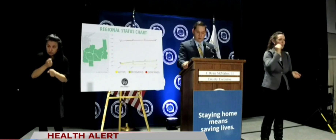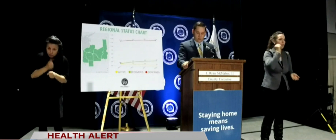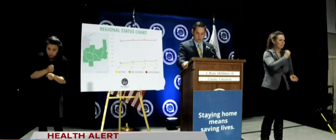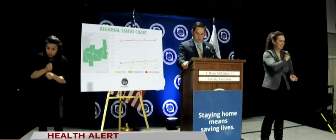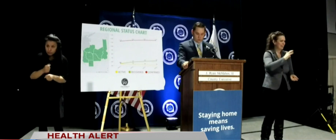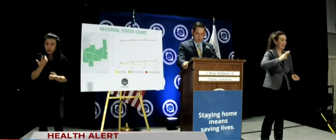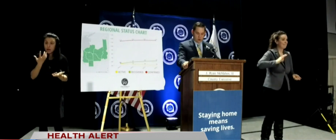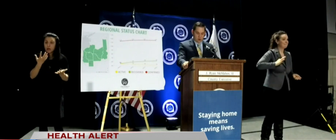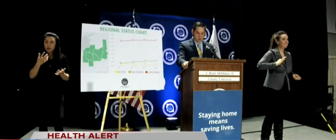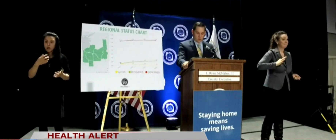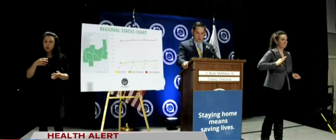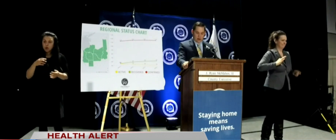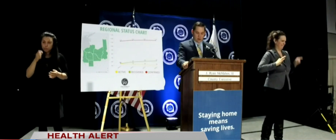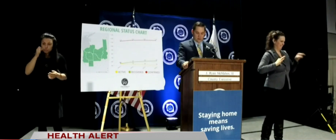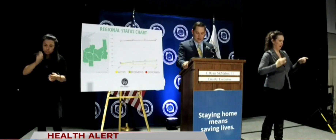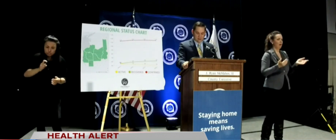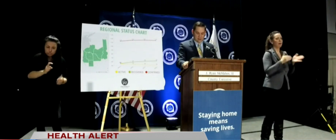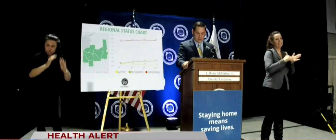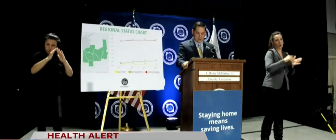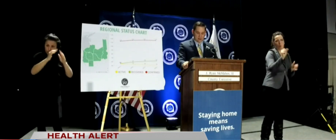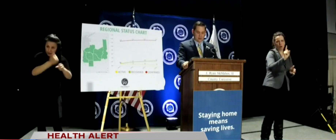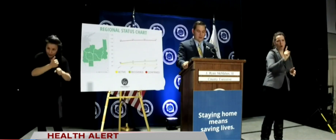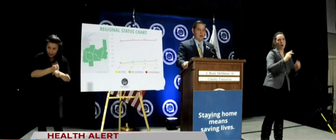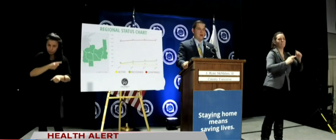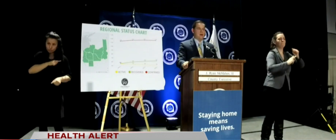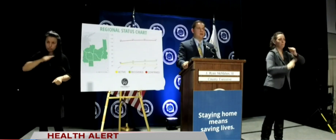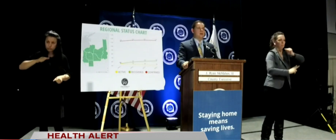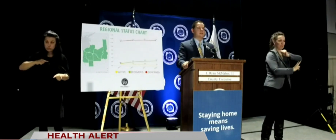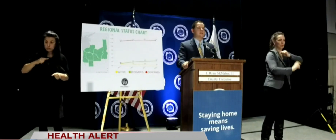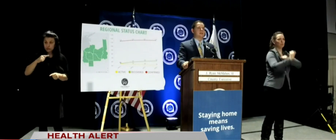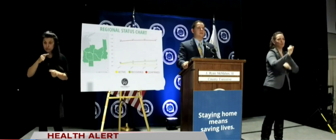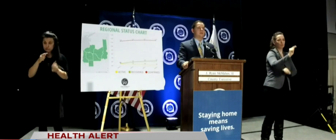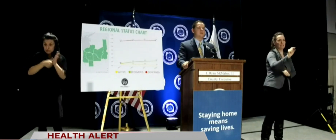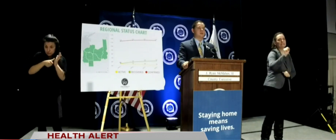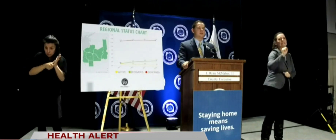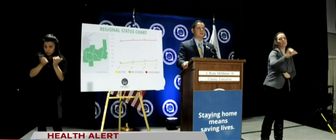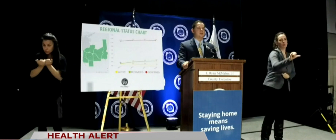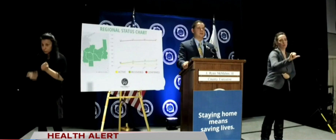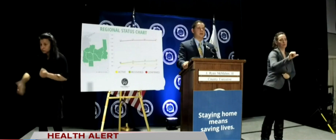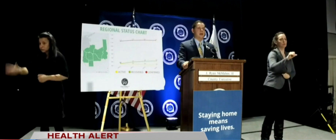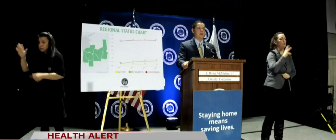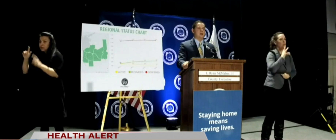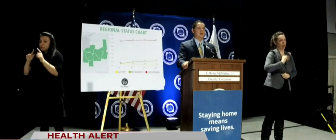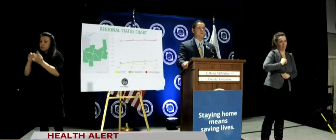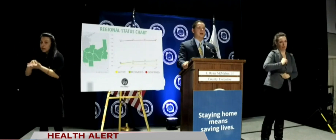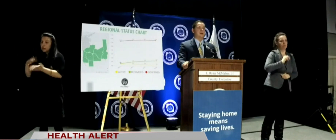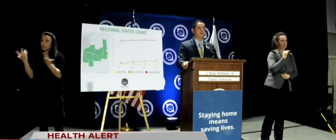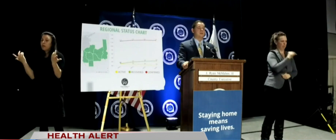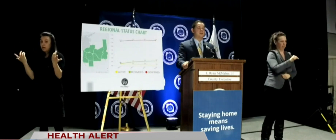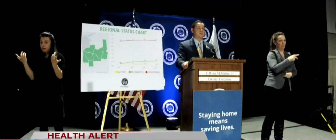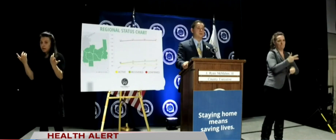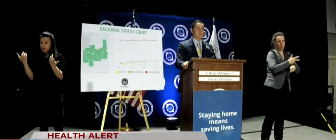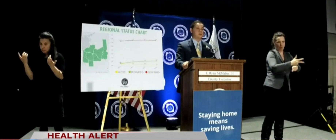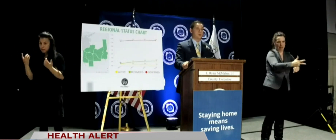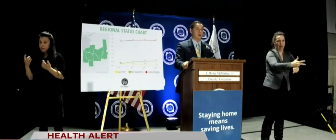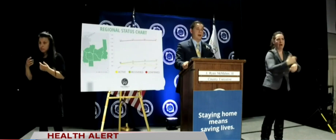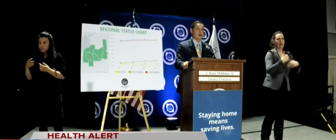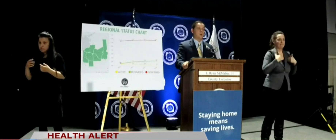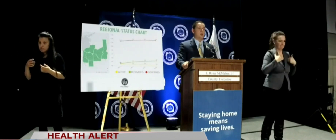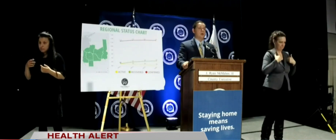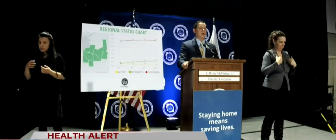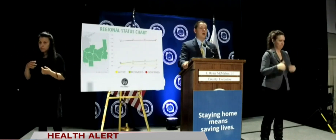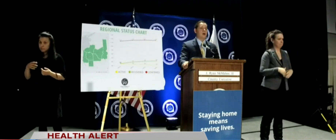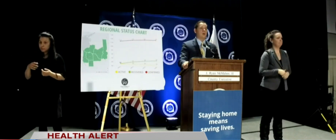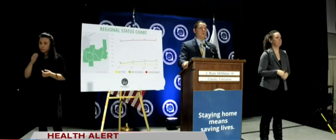East Syracuse. We are now testing assisted living facilities and independent living facilities right